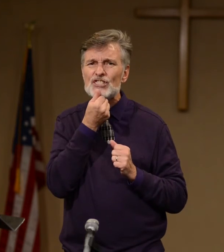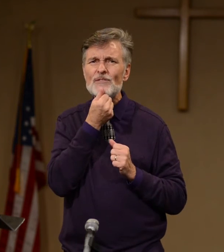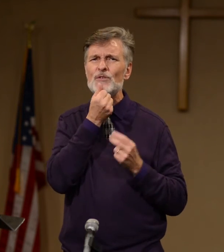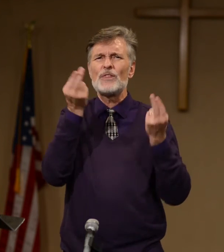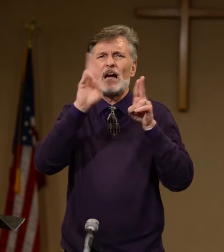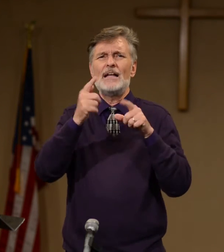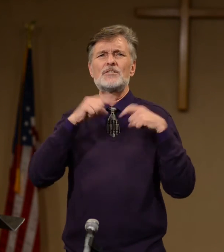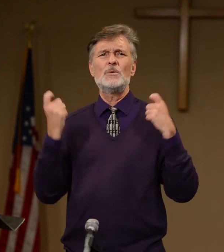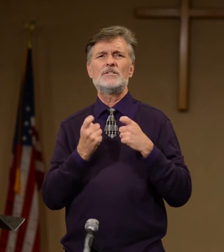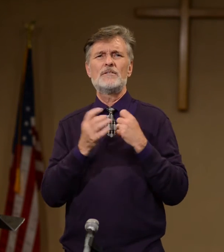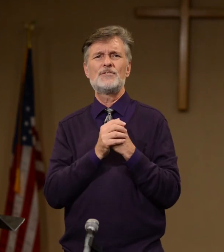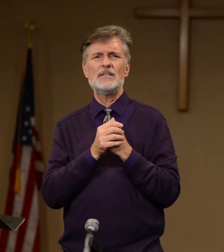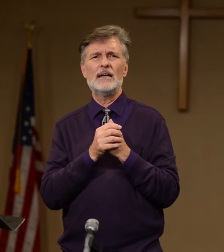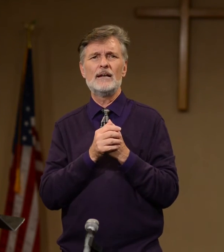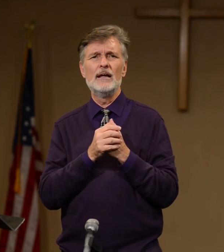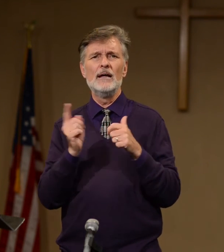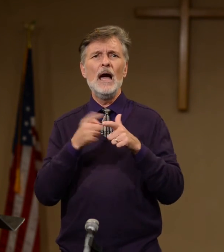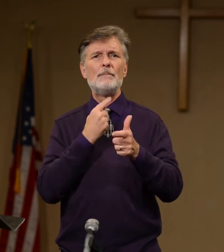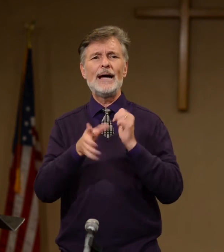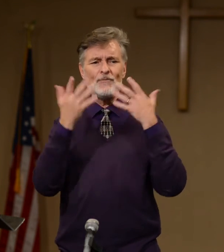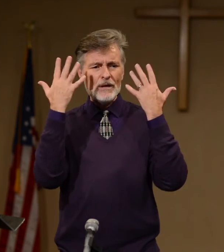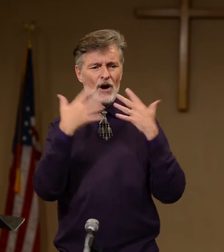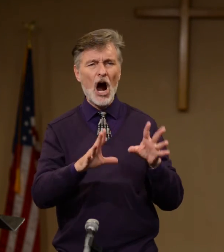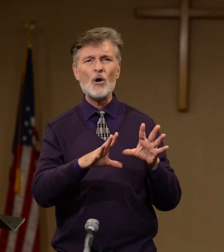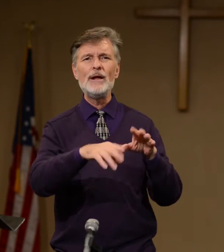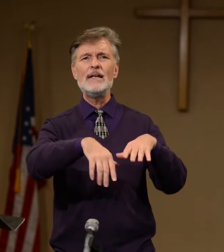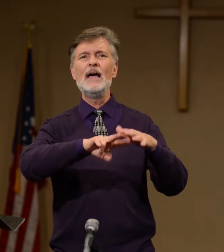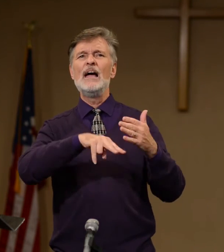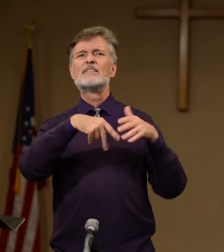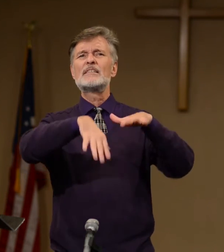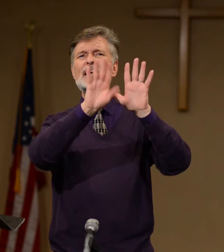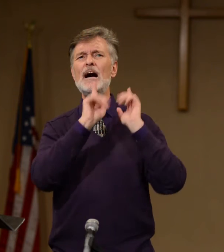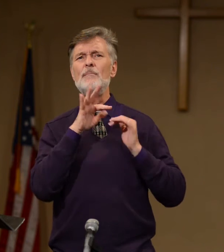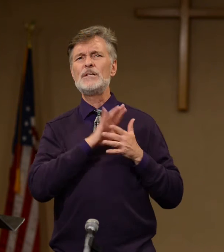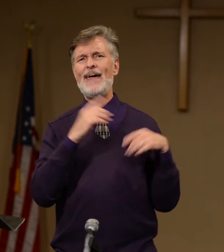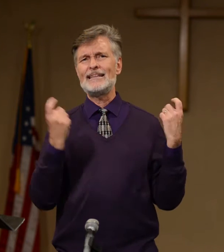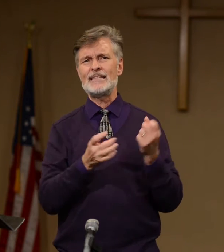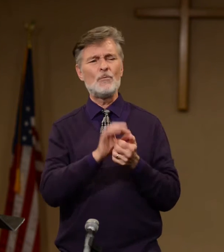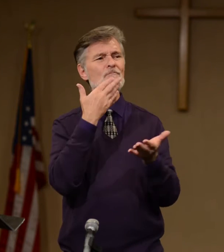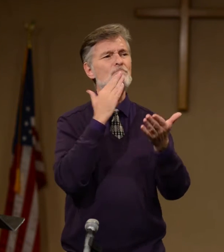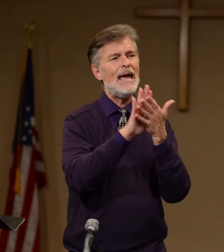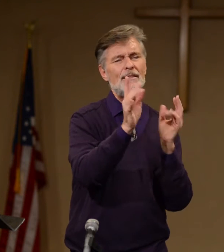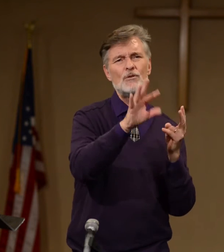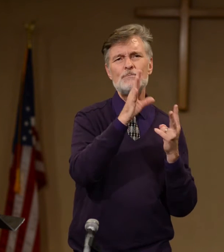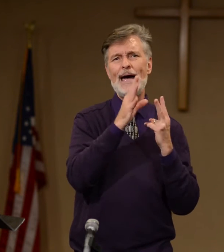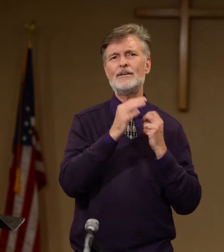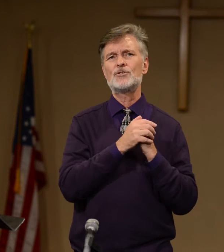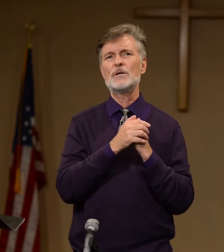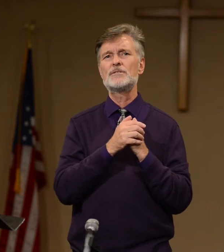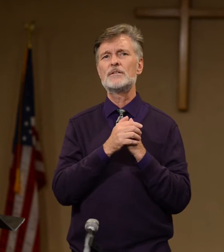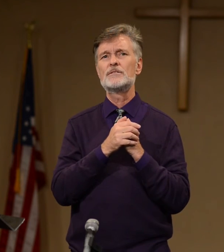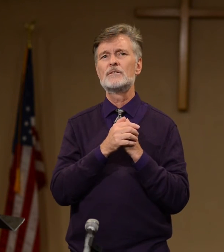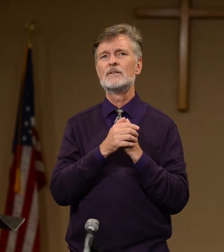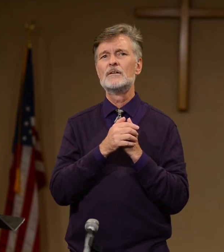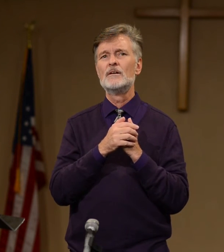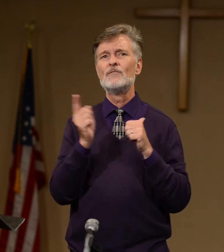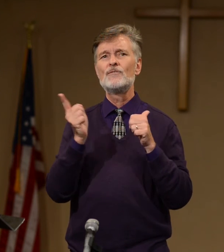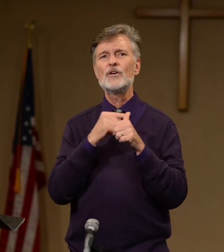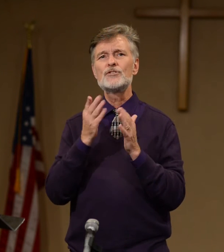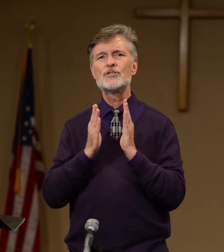suffer the consequences of sin. But if we've already succumbed to that sin, we've made those bad choices, first